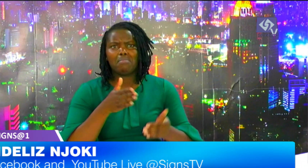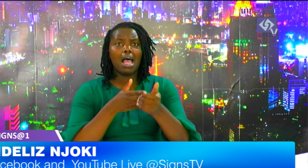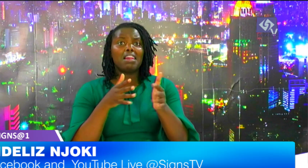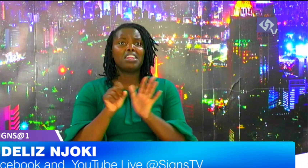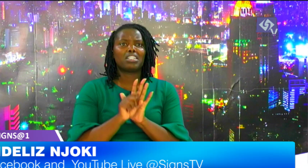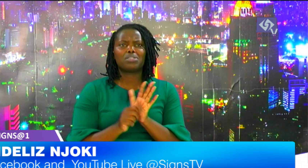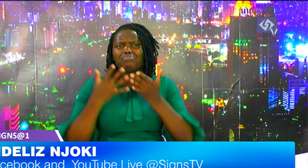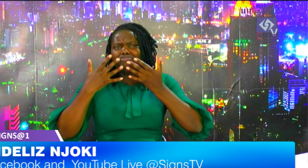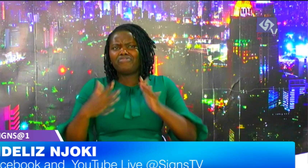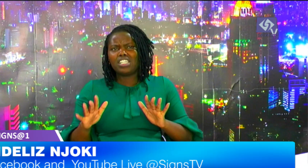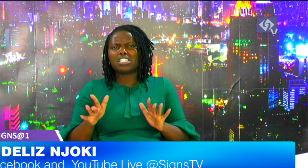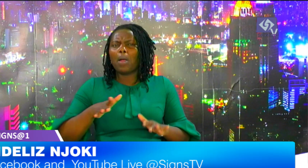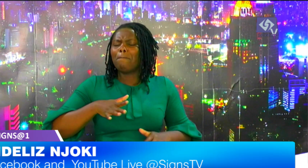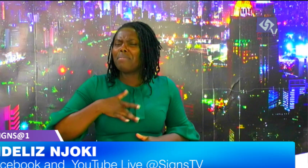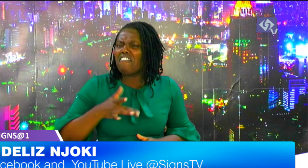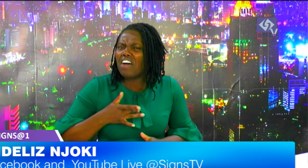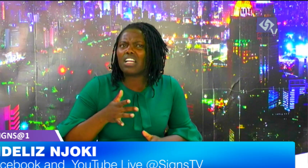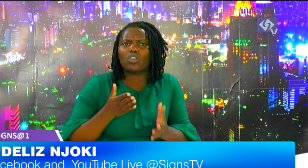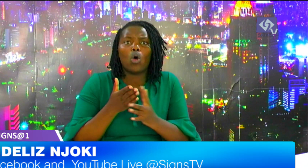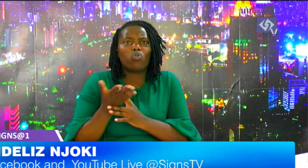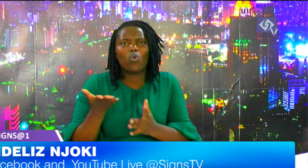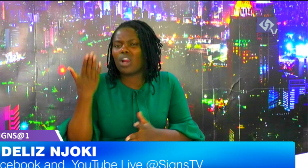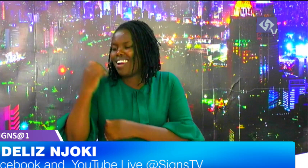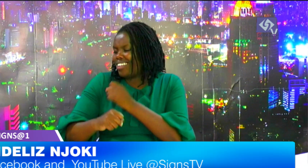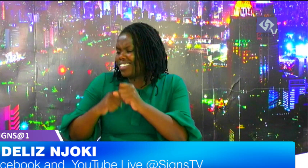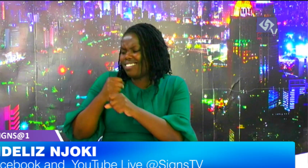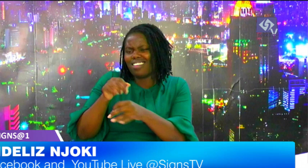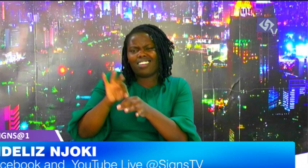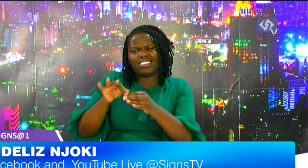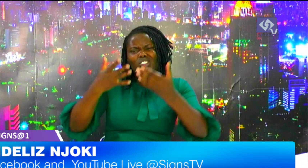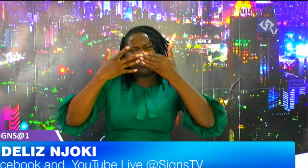their leadership preference through last year's elections.